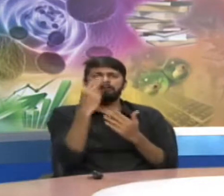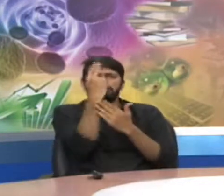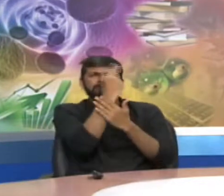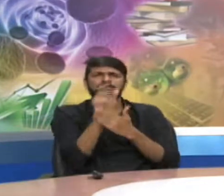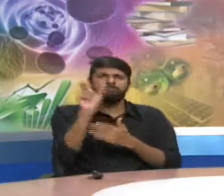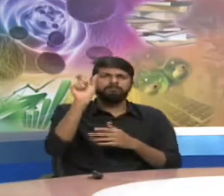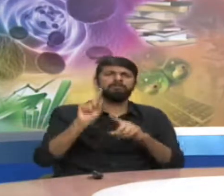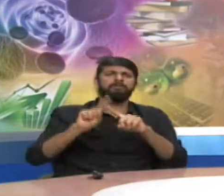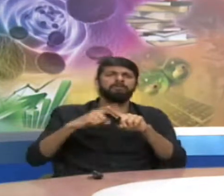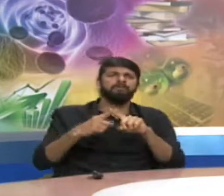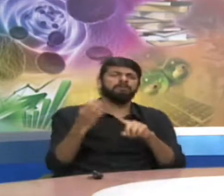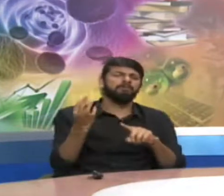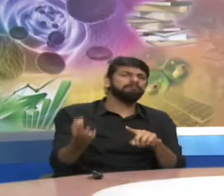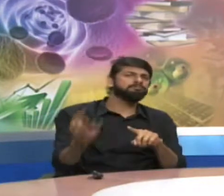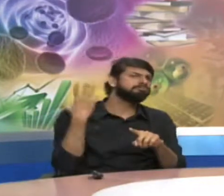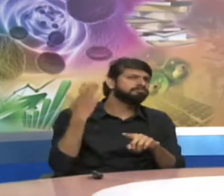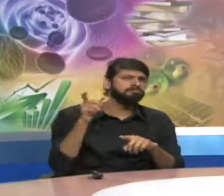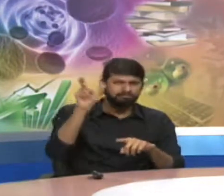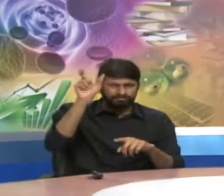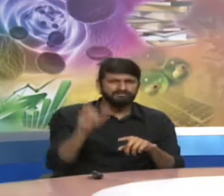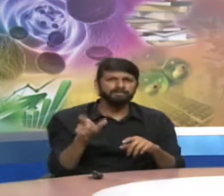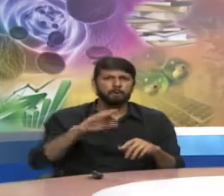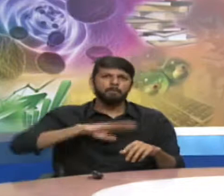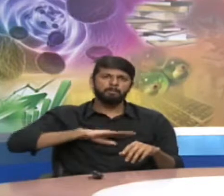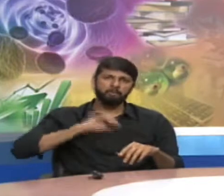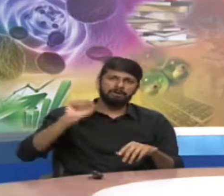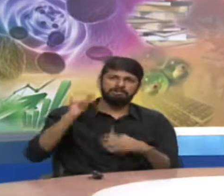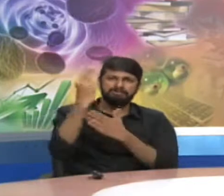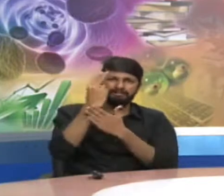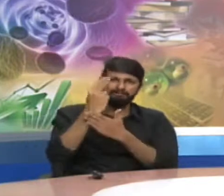and proportion of both human